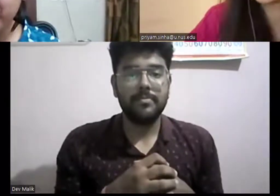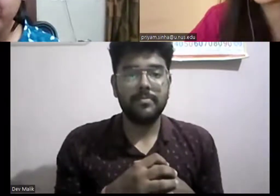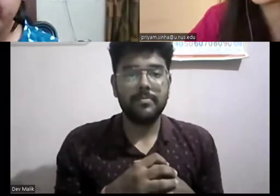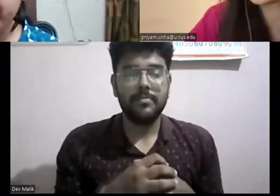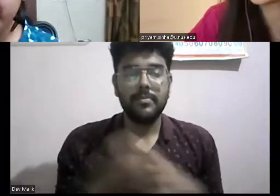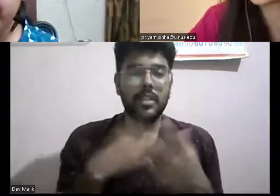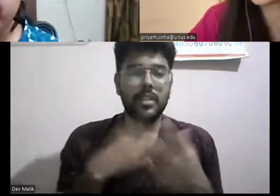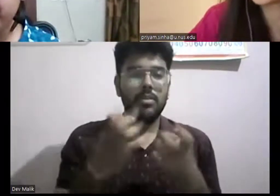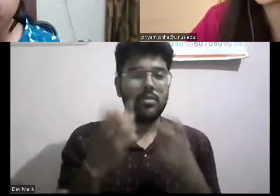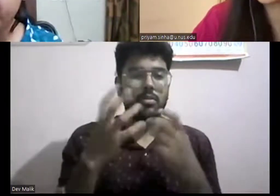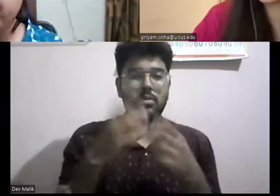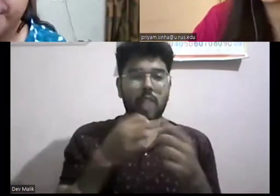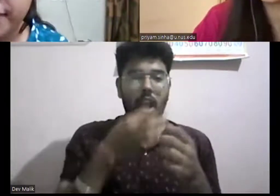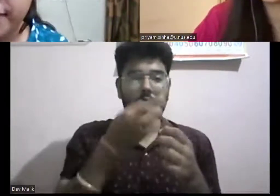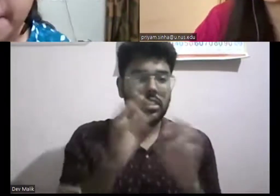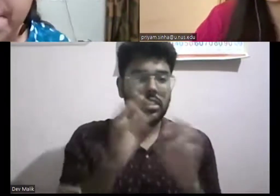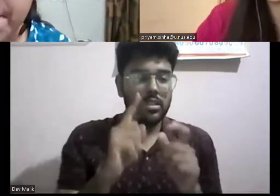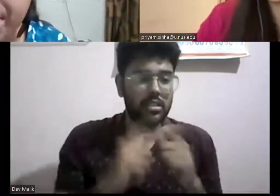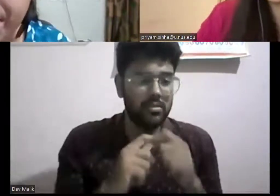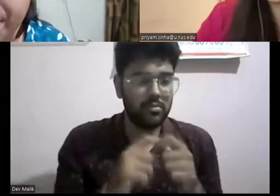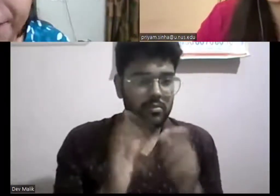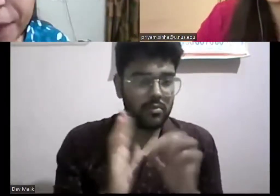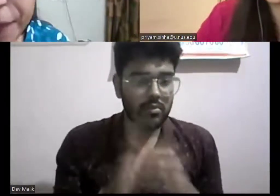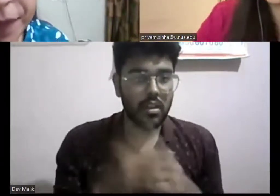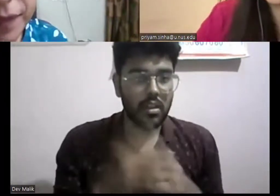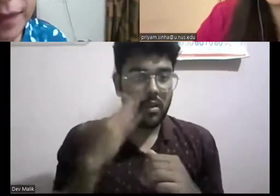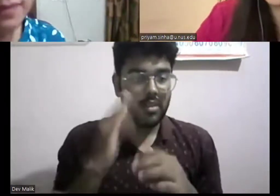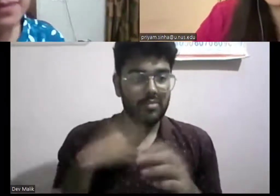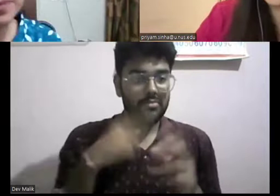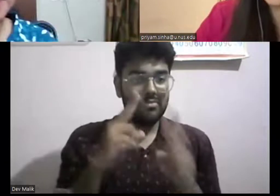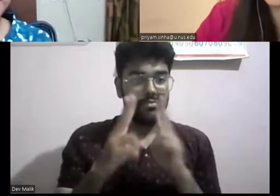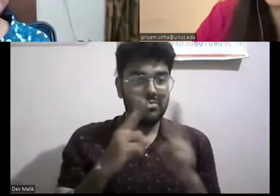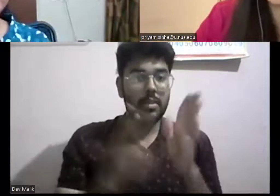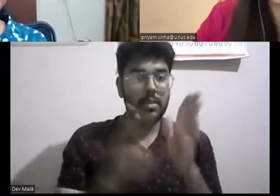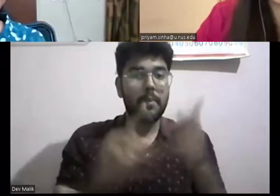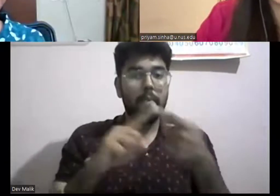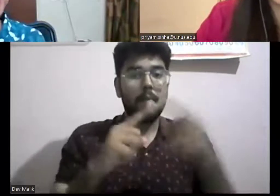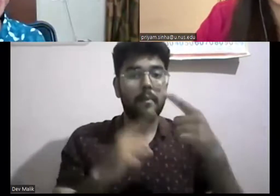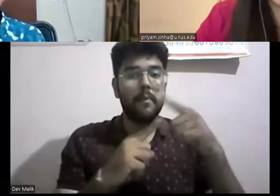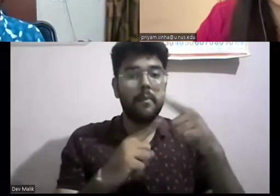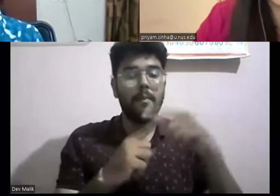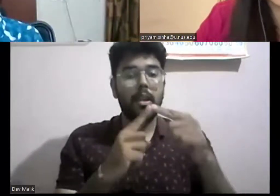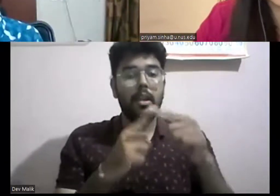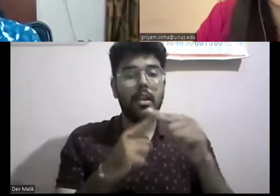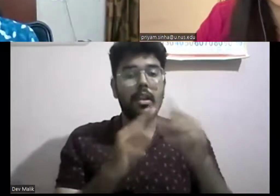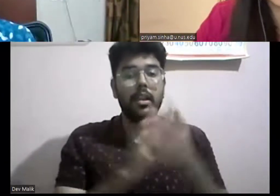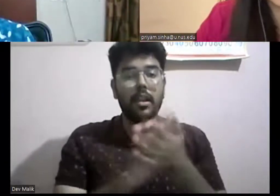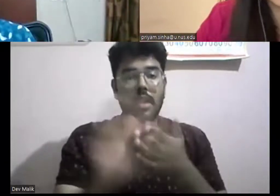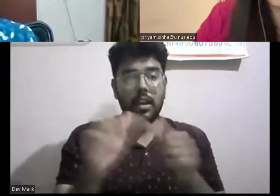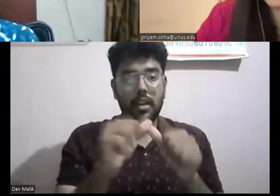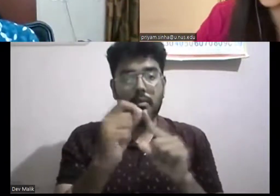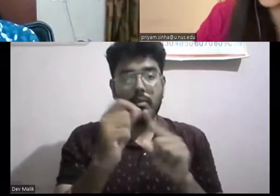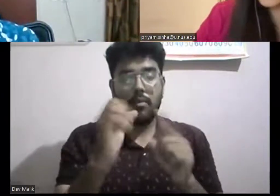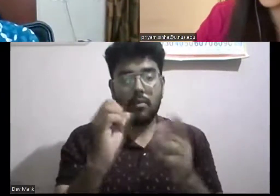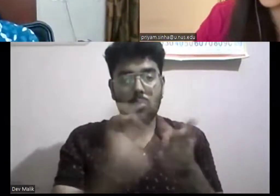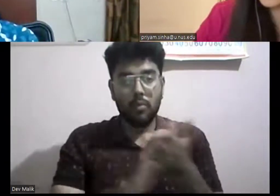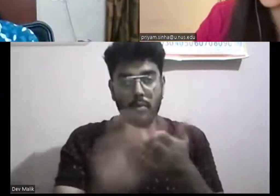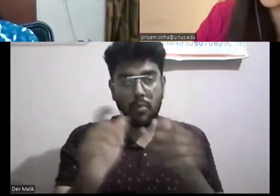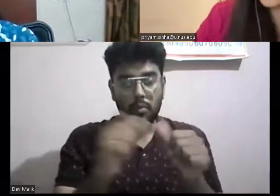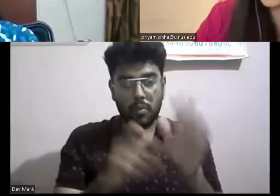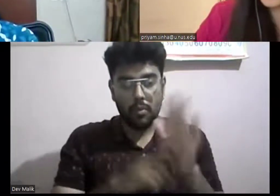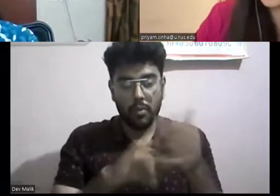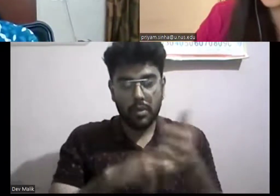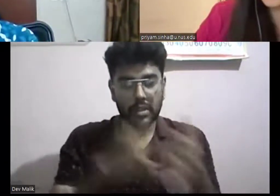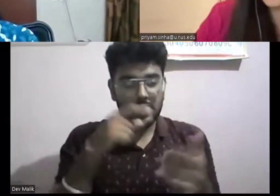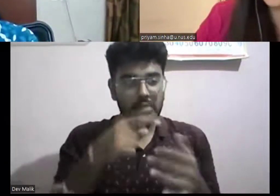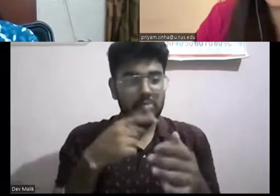wanted to ask this one question. Actually, when we were talking about metaphors of disability, and somebody said that